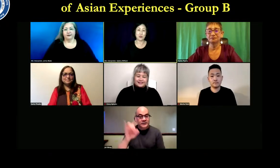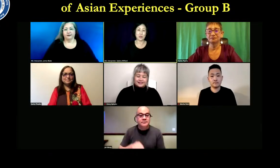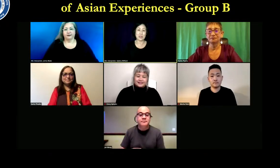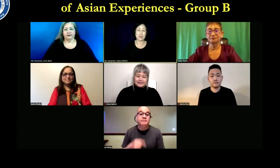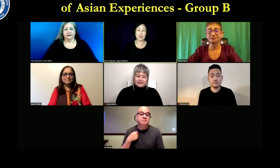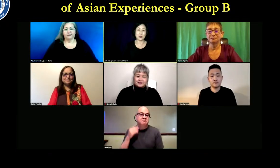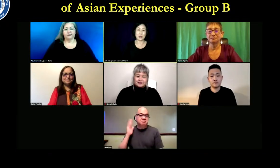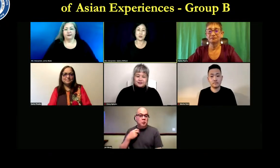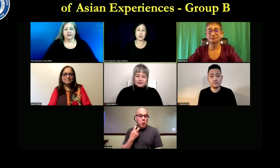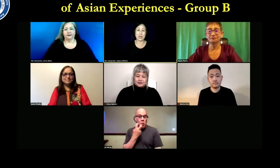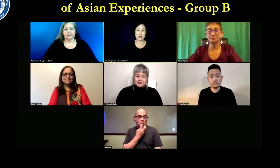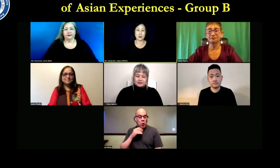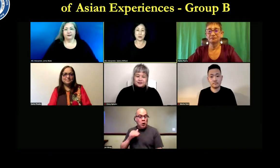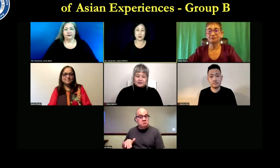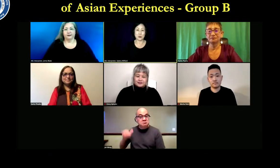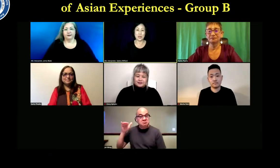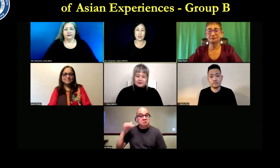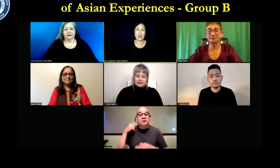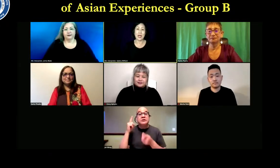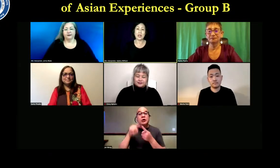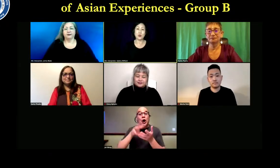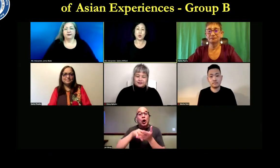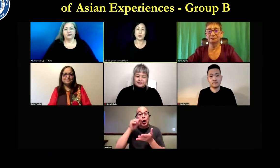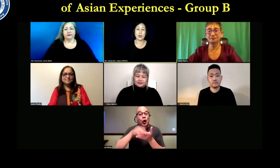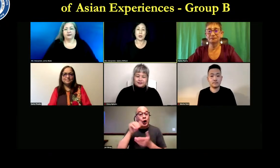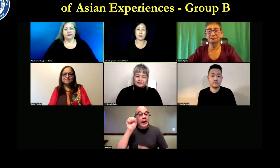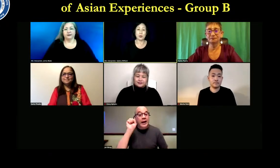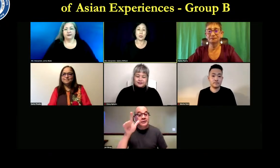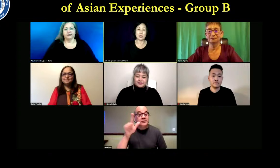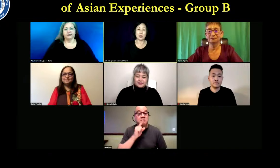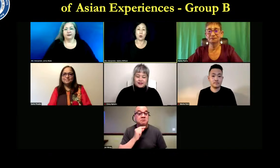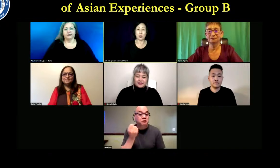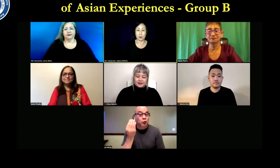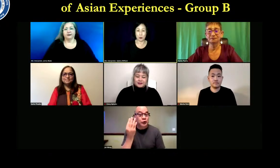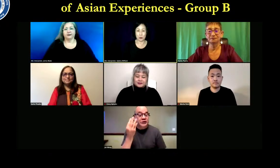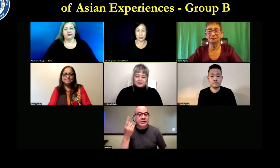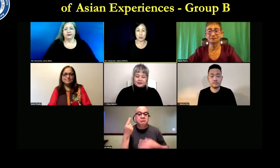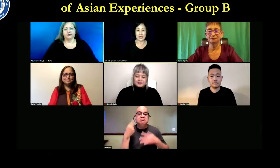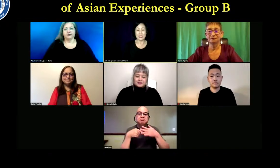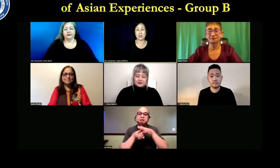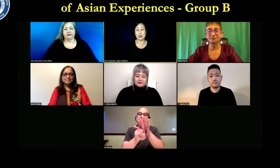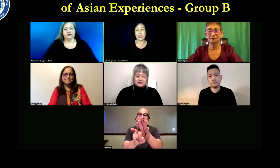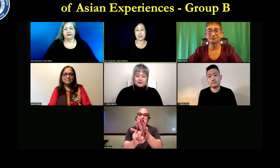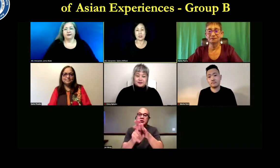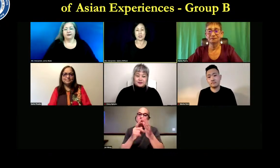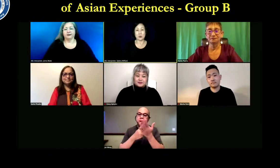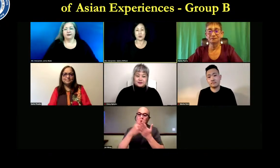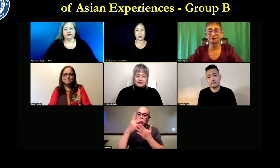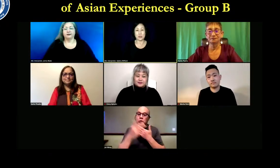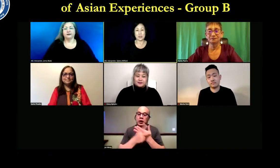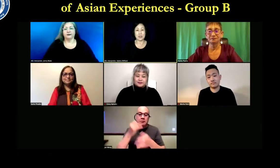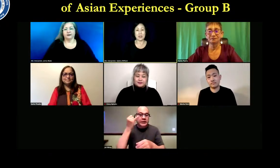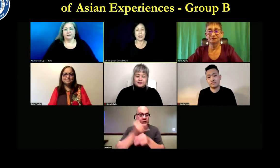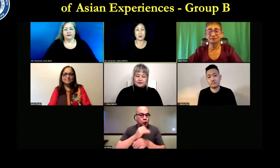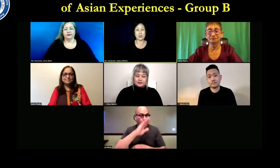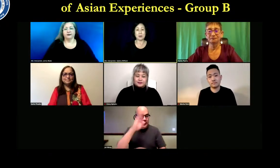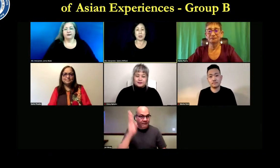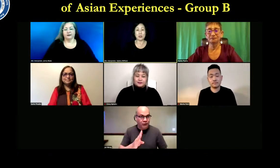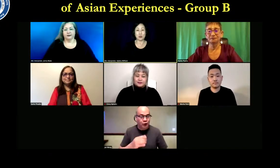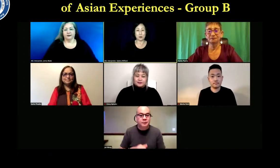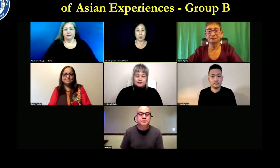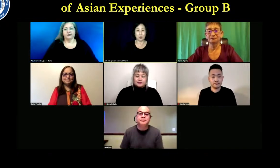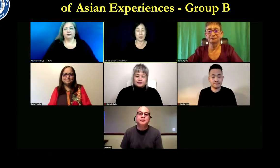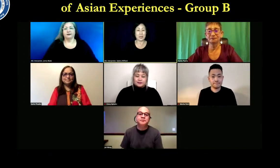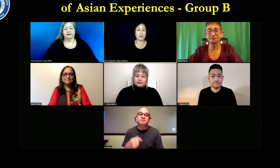I moved to the United States when I was 8 years old, and I grew up learning oral approach. I didn't learn ASL until I was 14, and I was